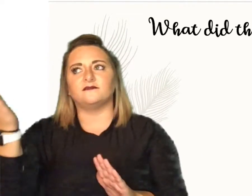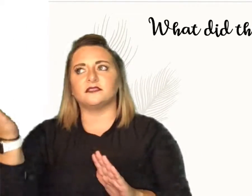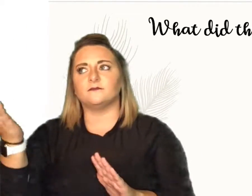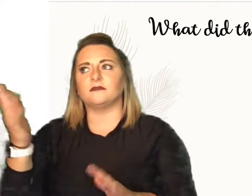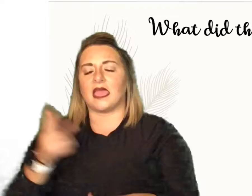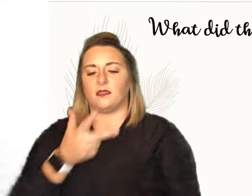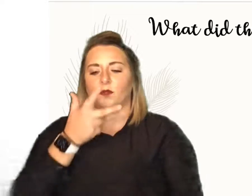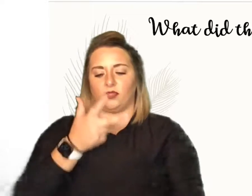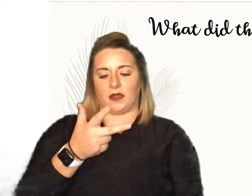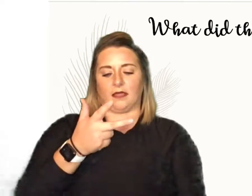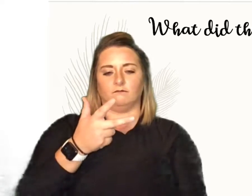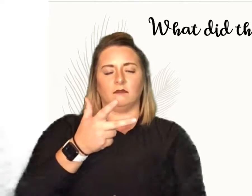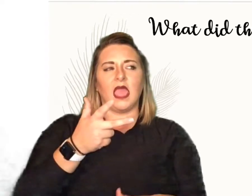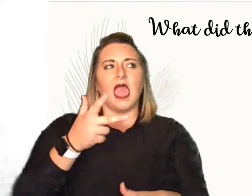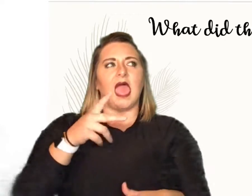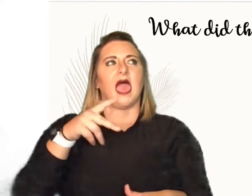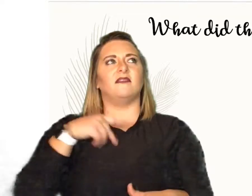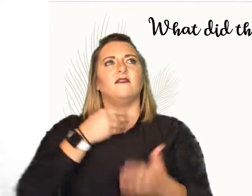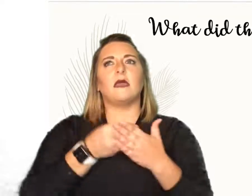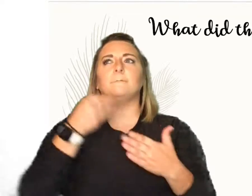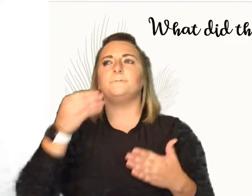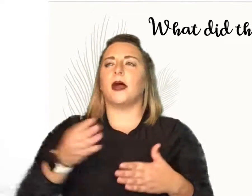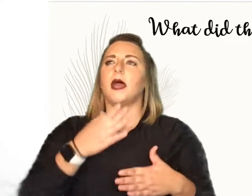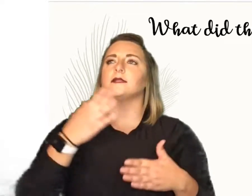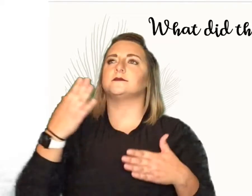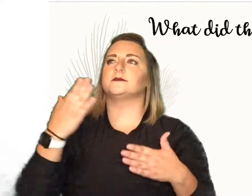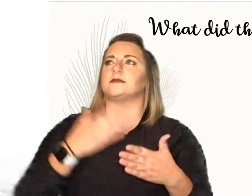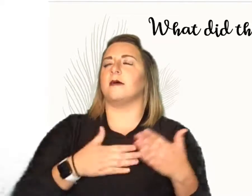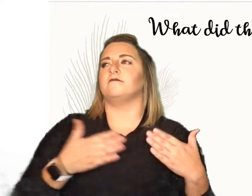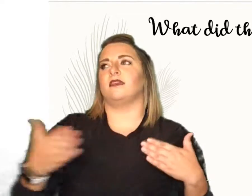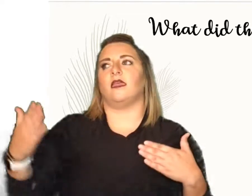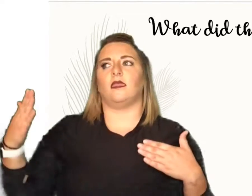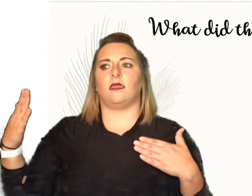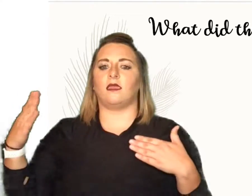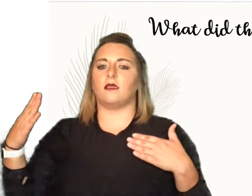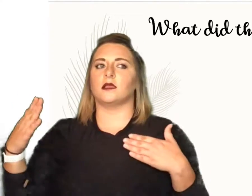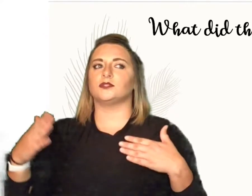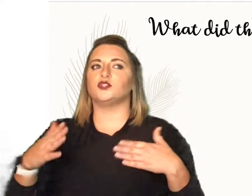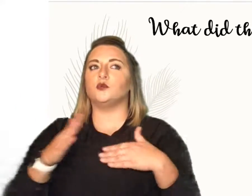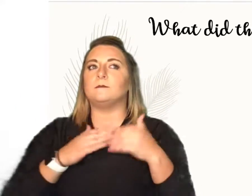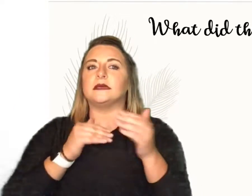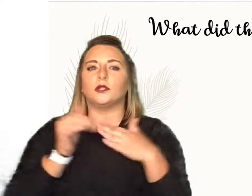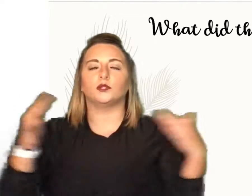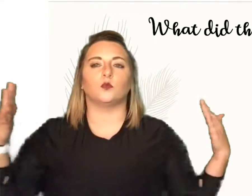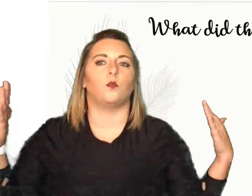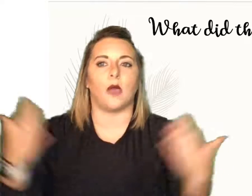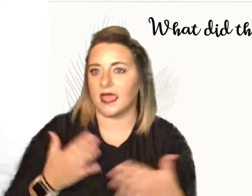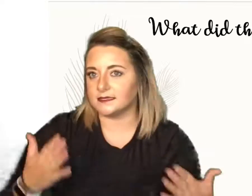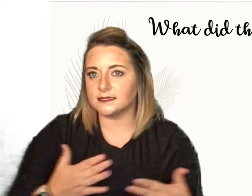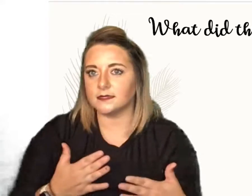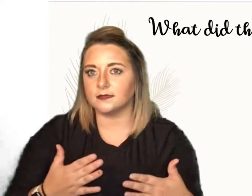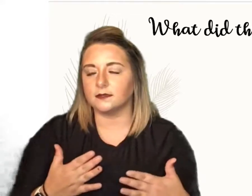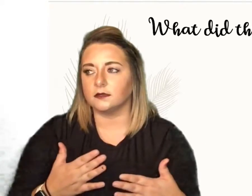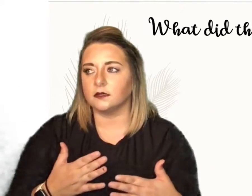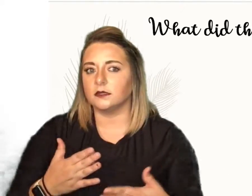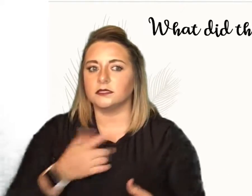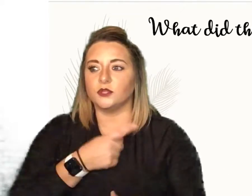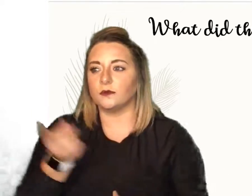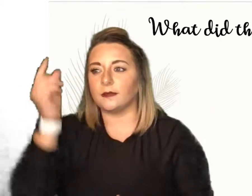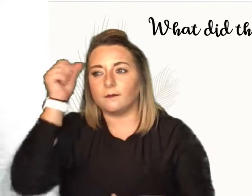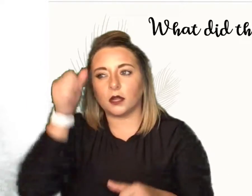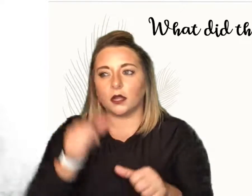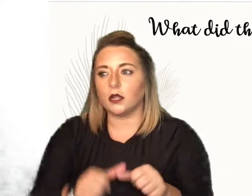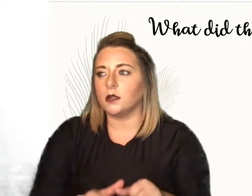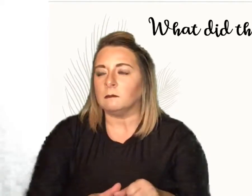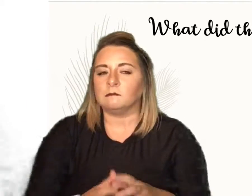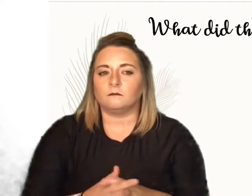pigs left, and there were 3. And then they bought something to build what? Do